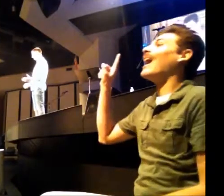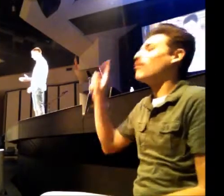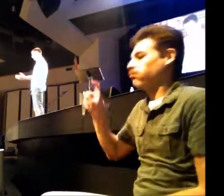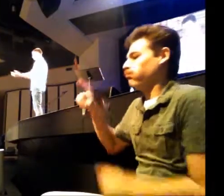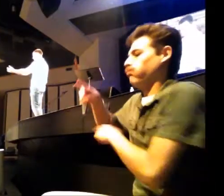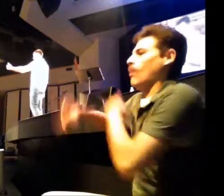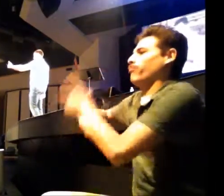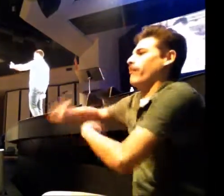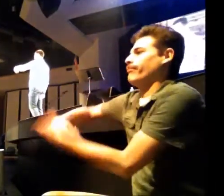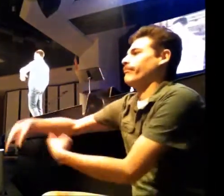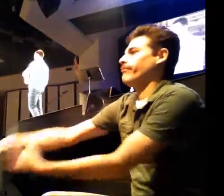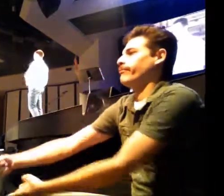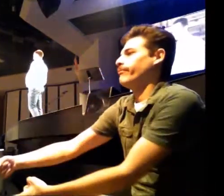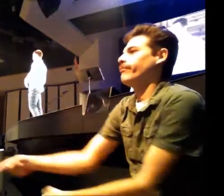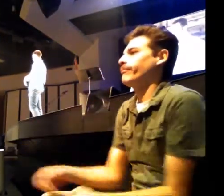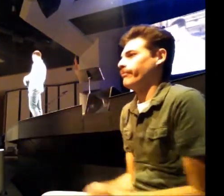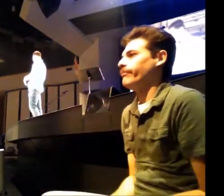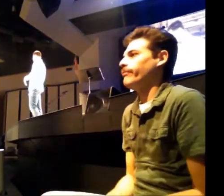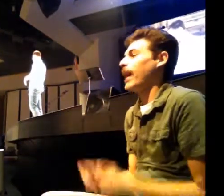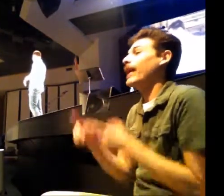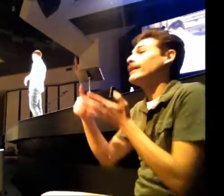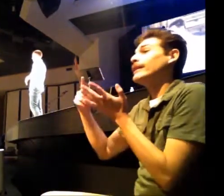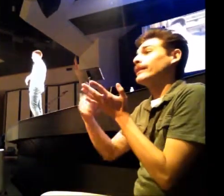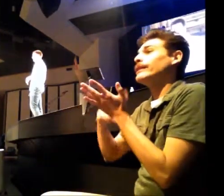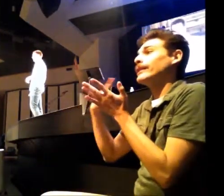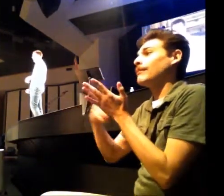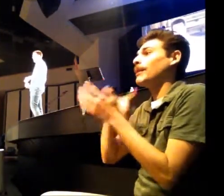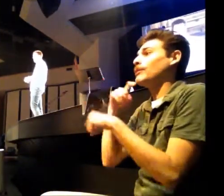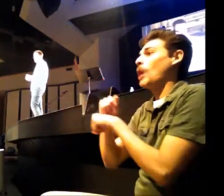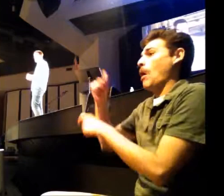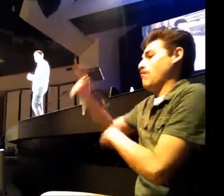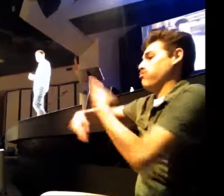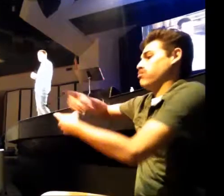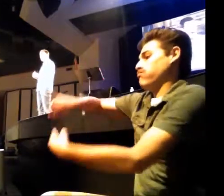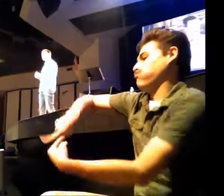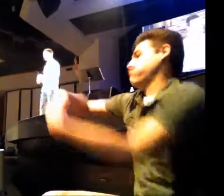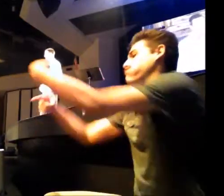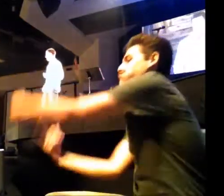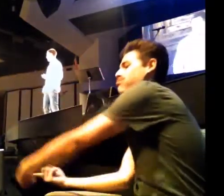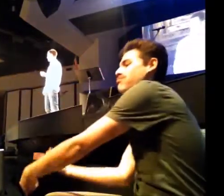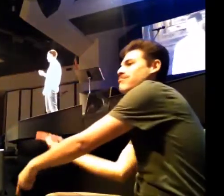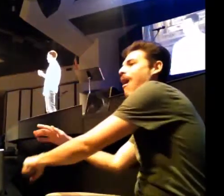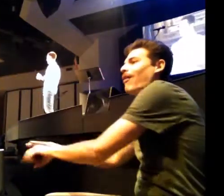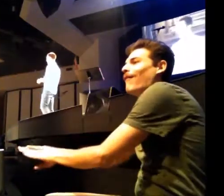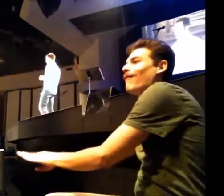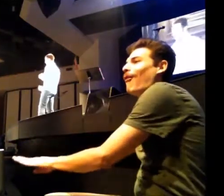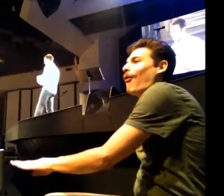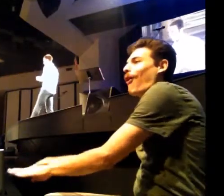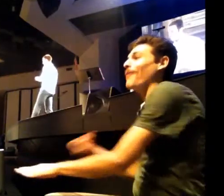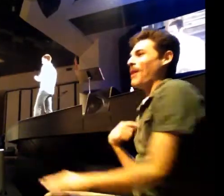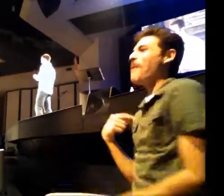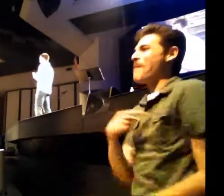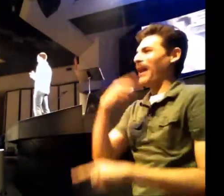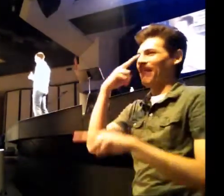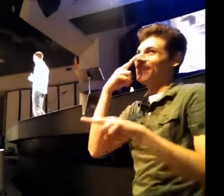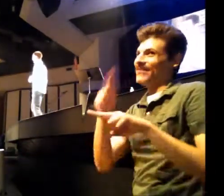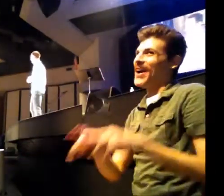fast that she'd actually clear all the way around the landing and make it down the stairs in the tile below. We had a lot of fun growing up.